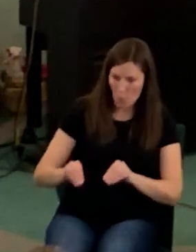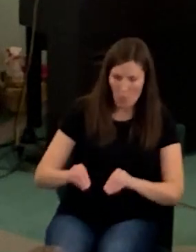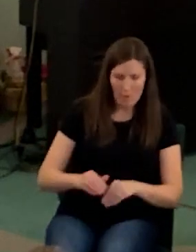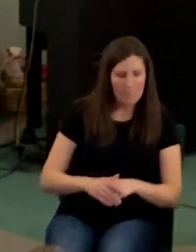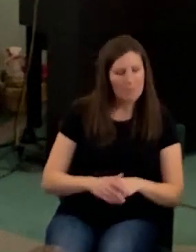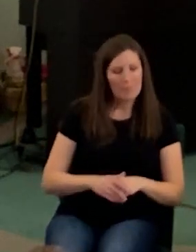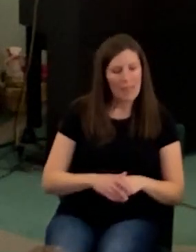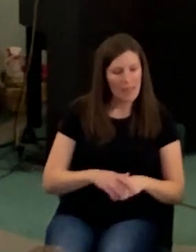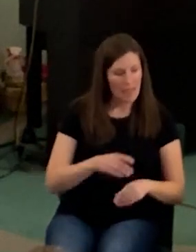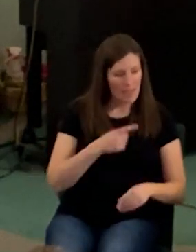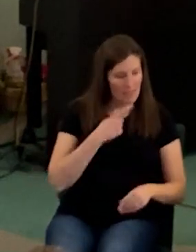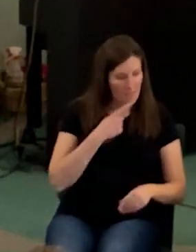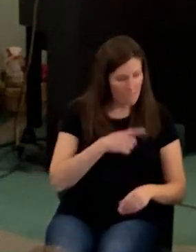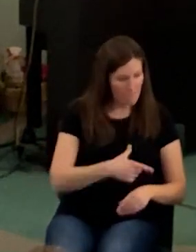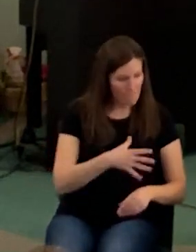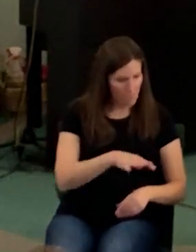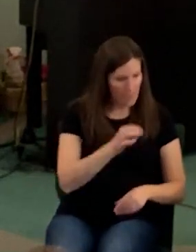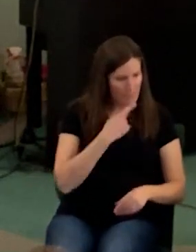and walk.